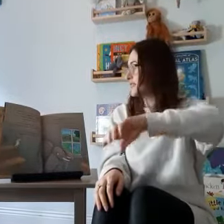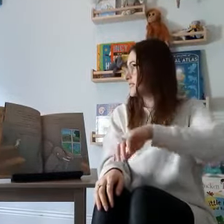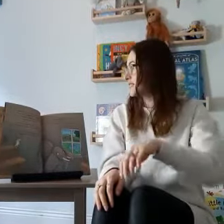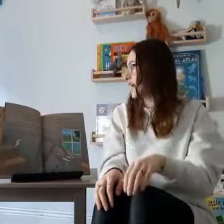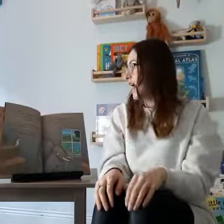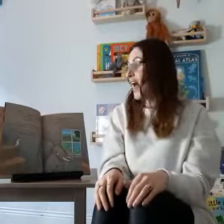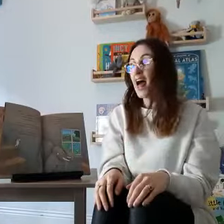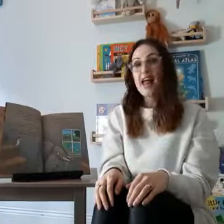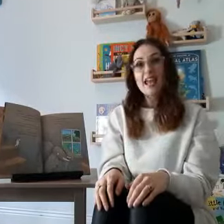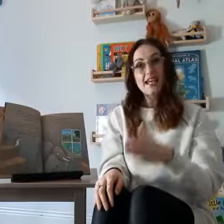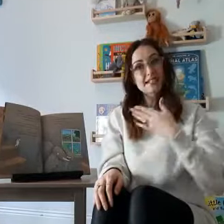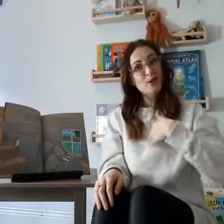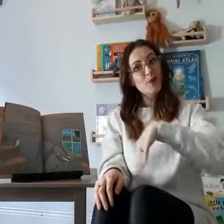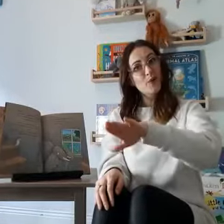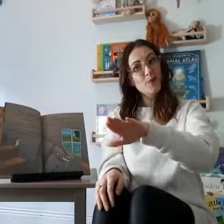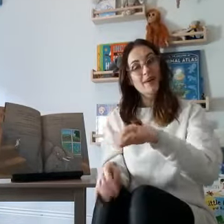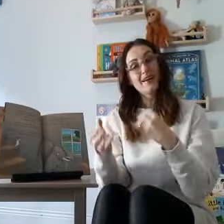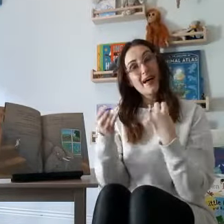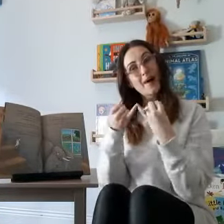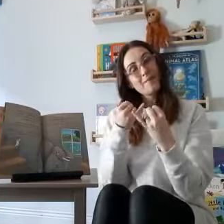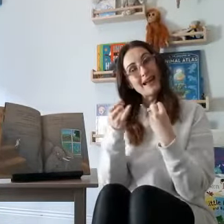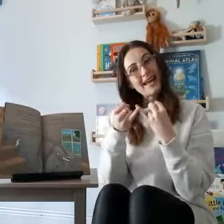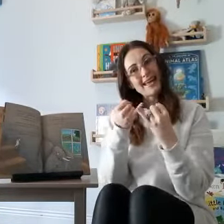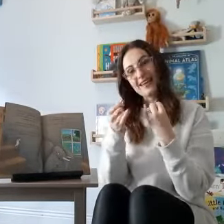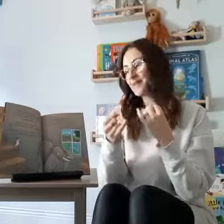Elephant, "Let's go and play."